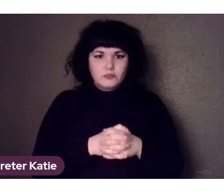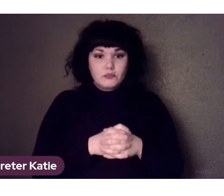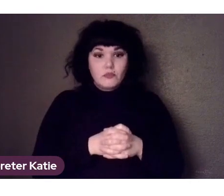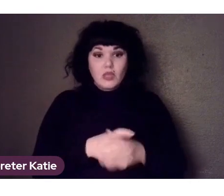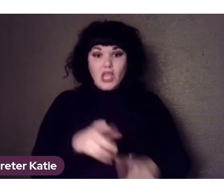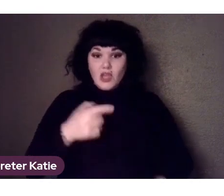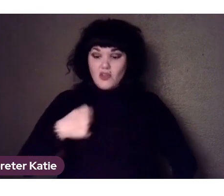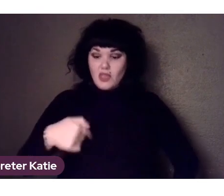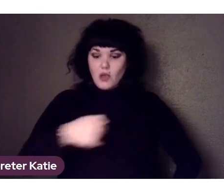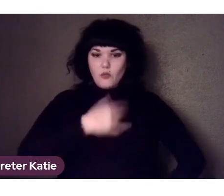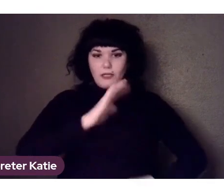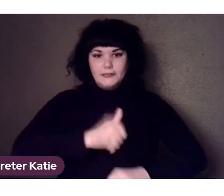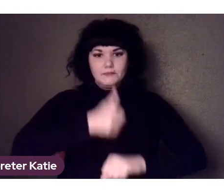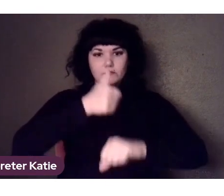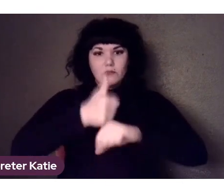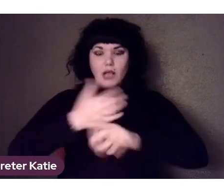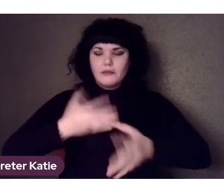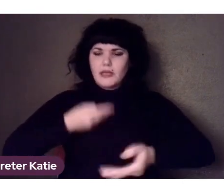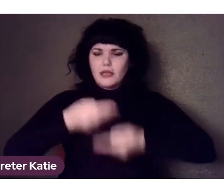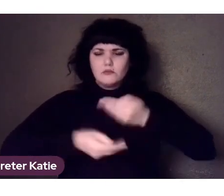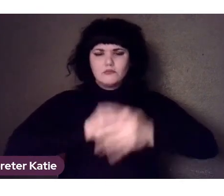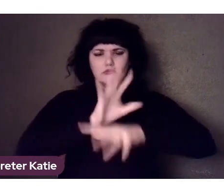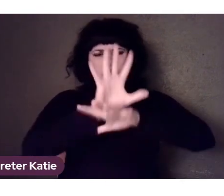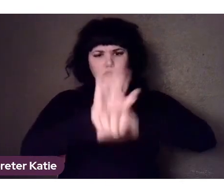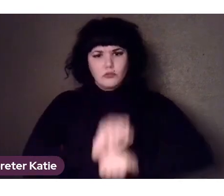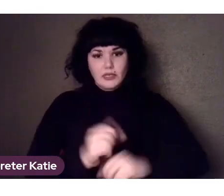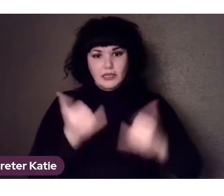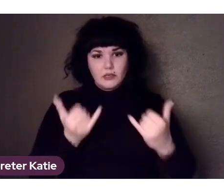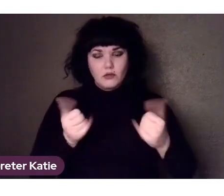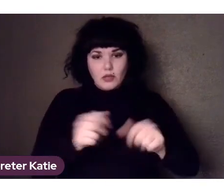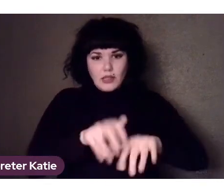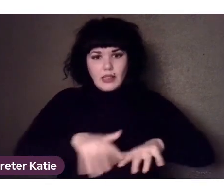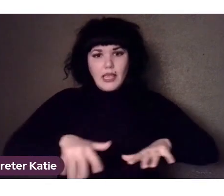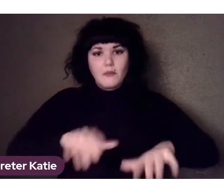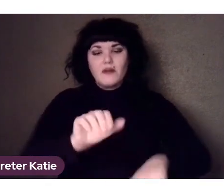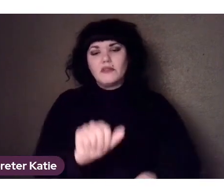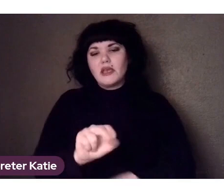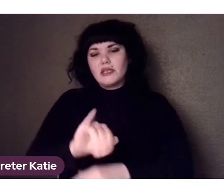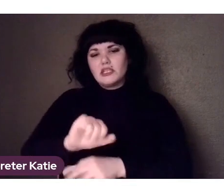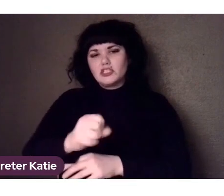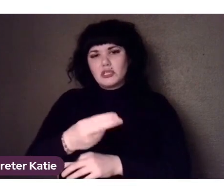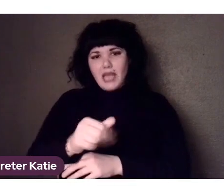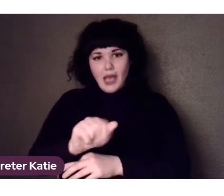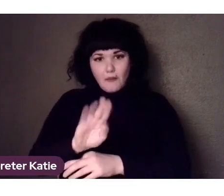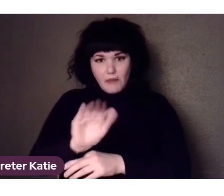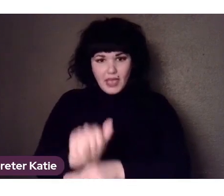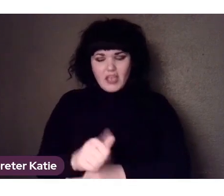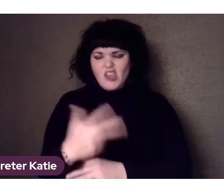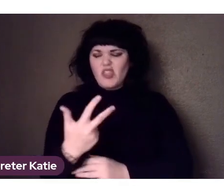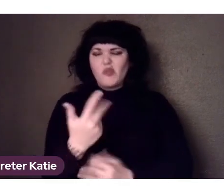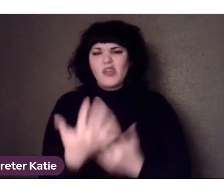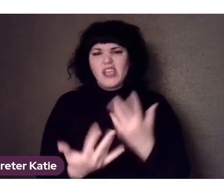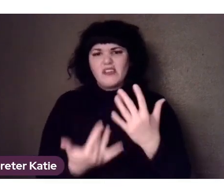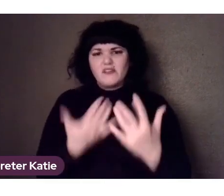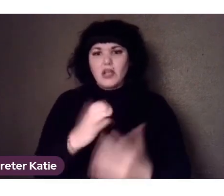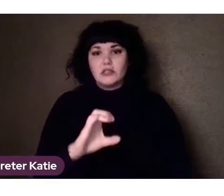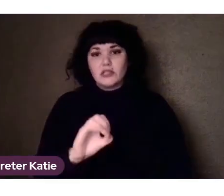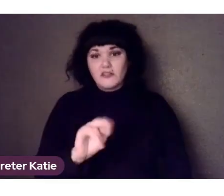the ancestral, traditional, and contemporary lands of the Anishinaabe, Three Fires Confederacy of the